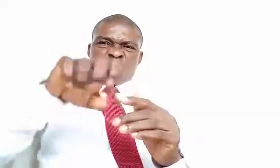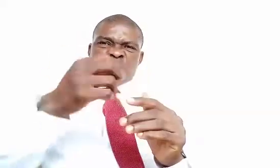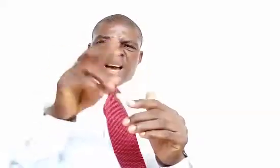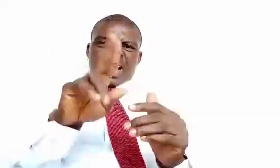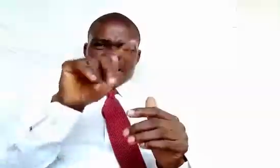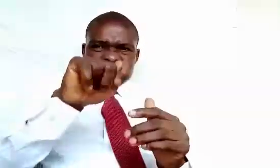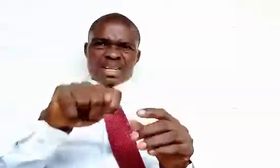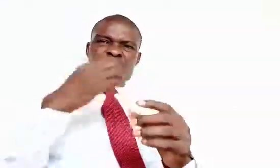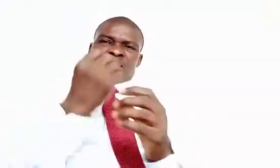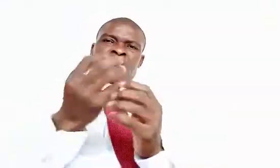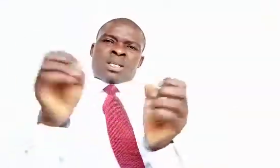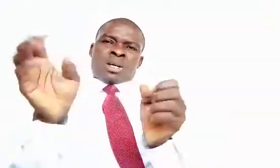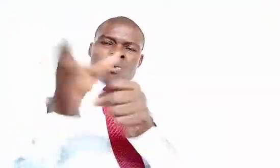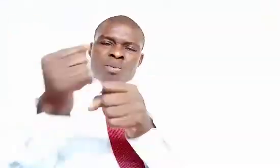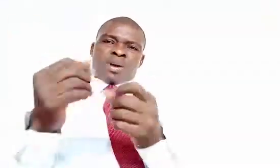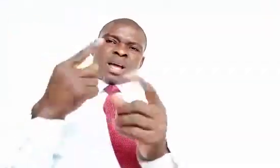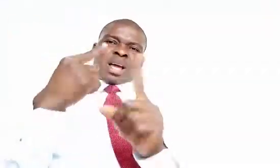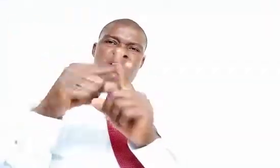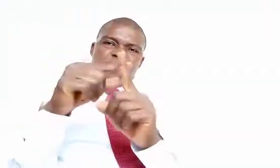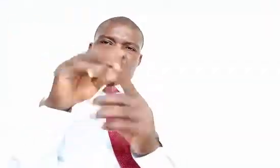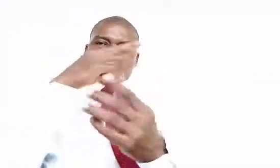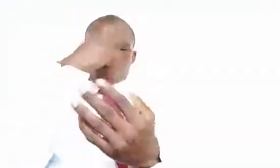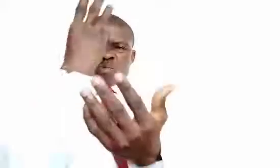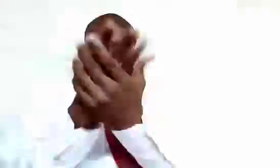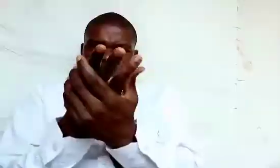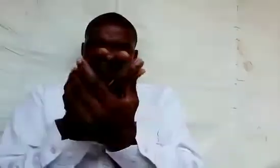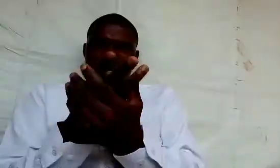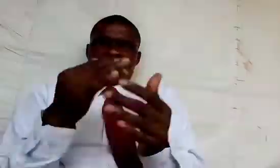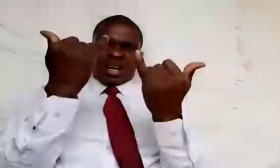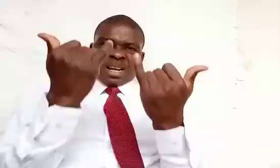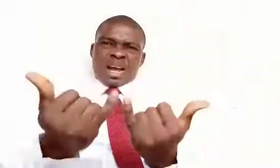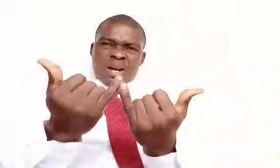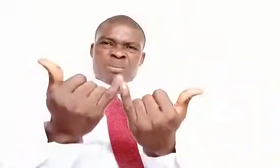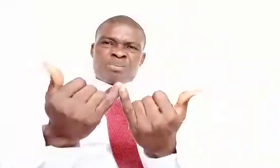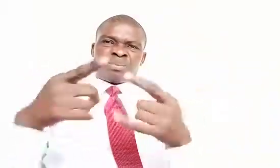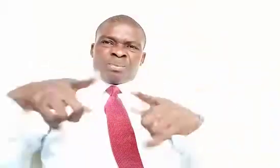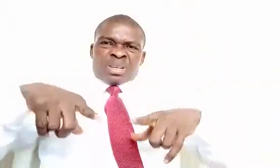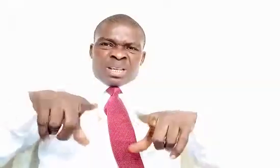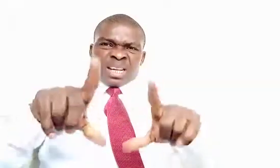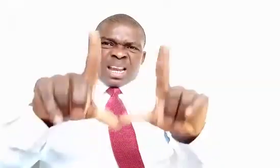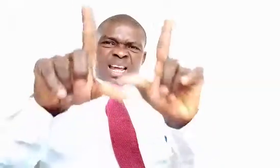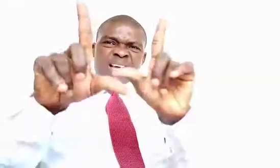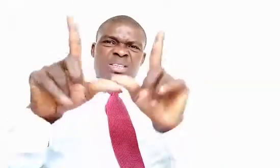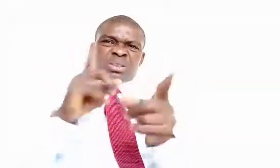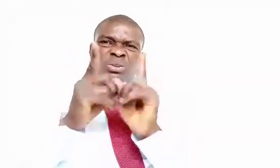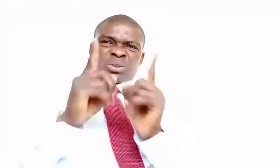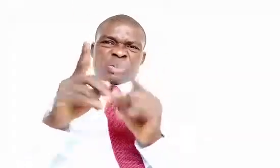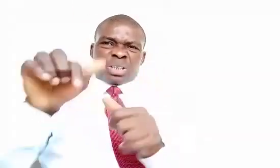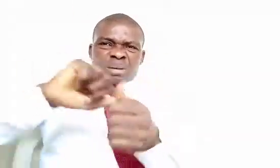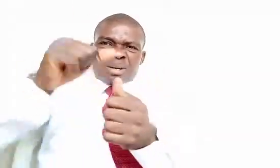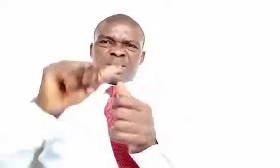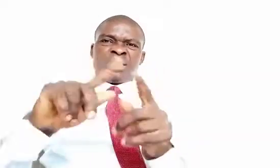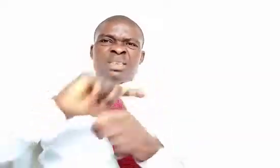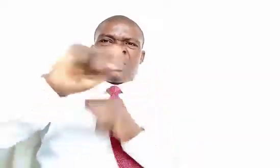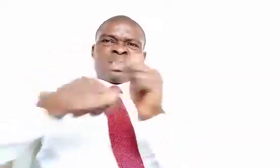other adverbs. Well. Now, let's talk about types of adverbs.